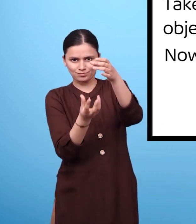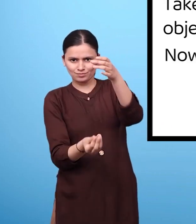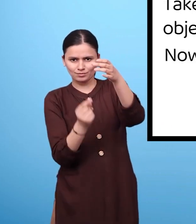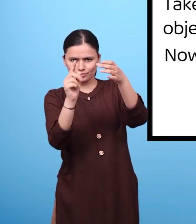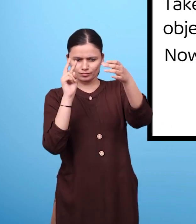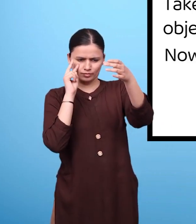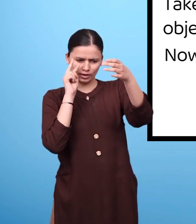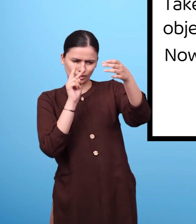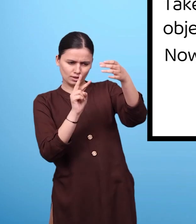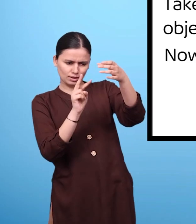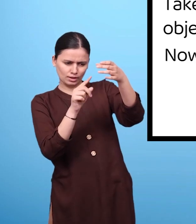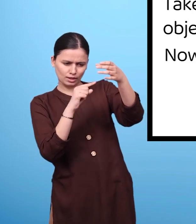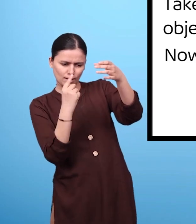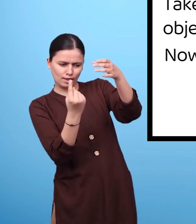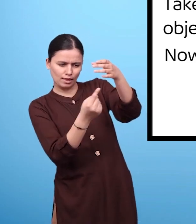try to make an object